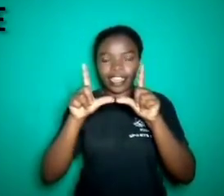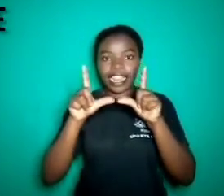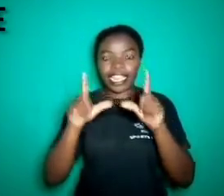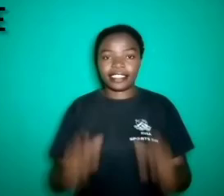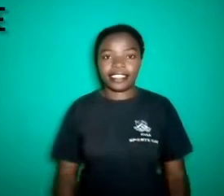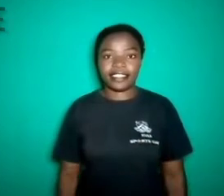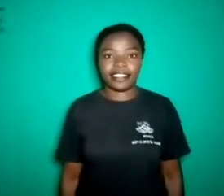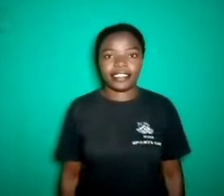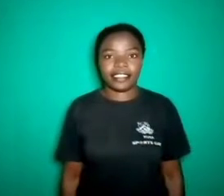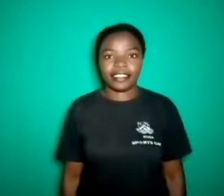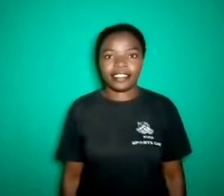License.